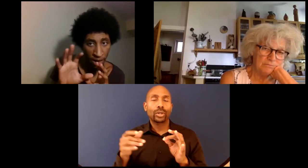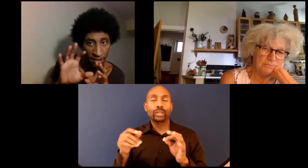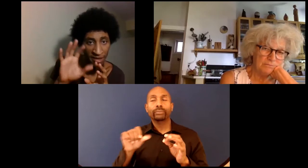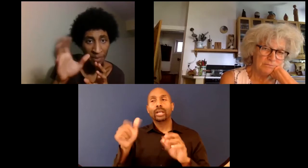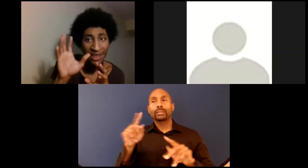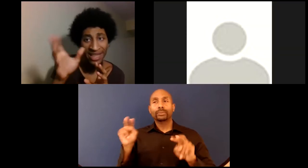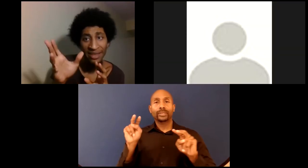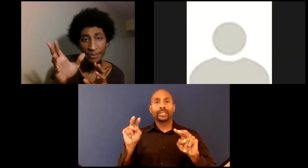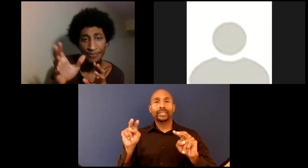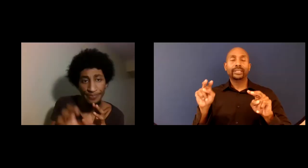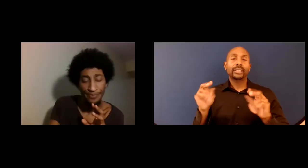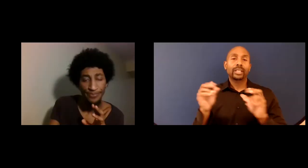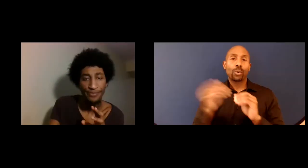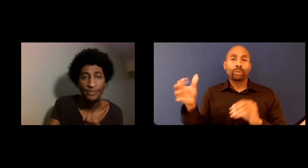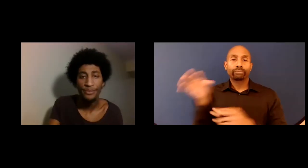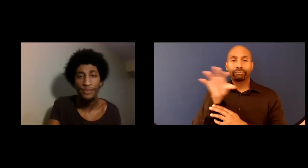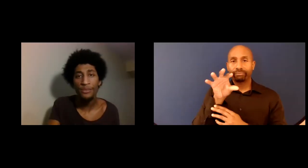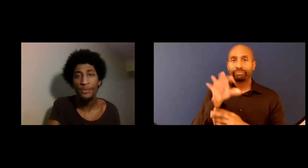more spotlit.